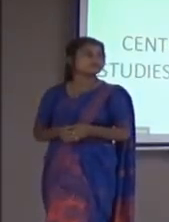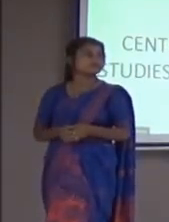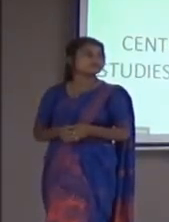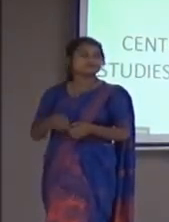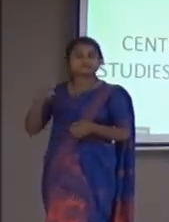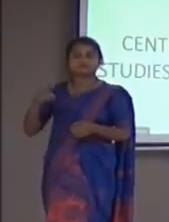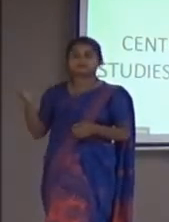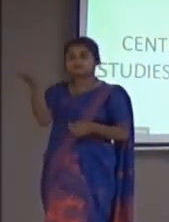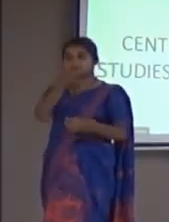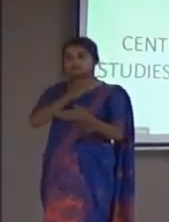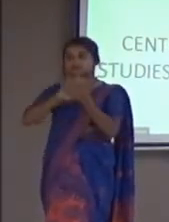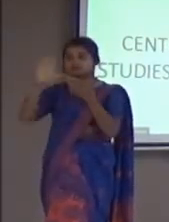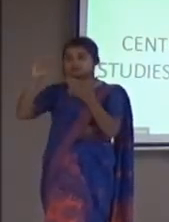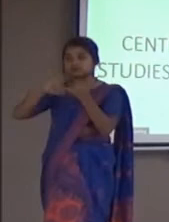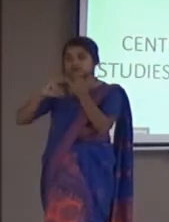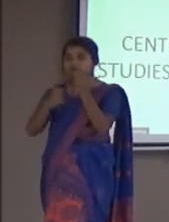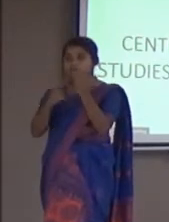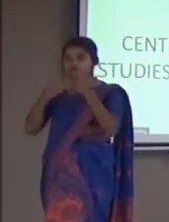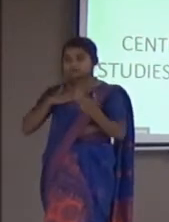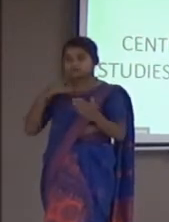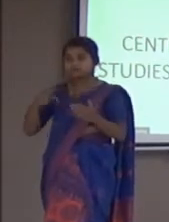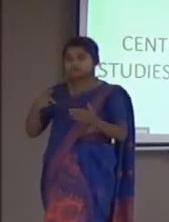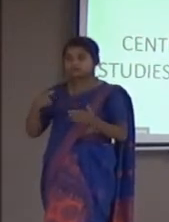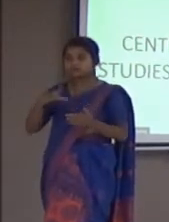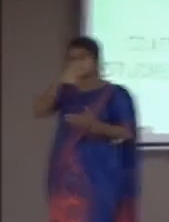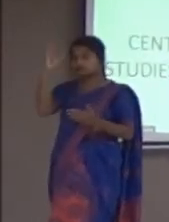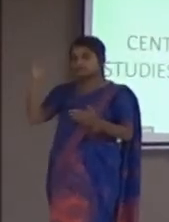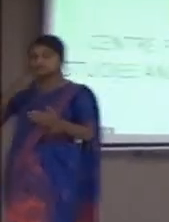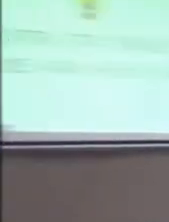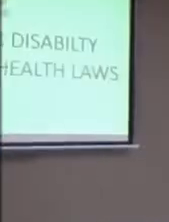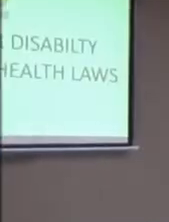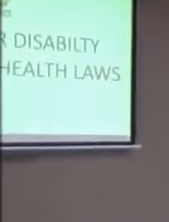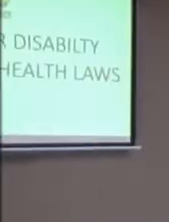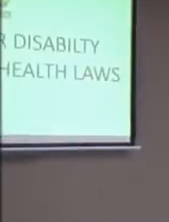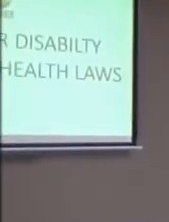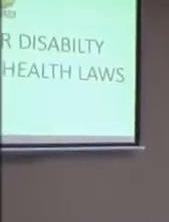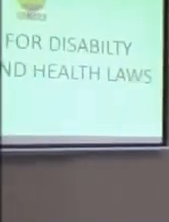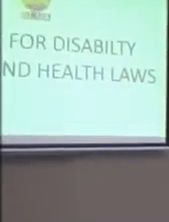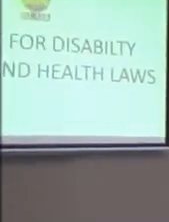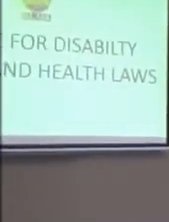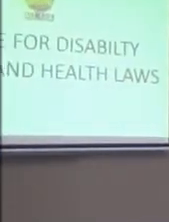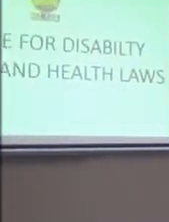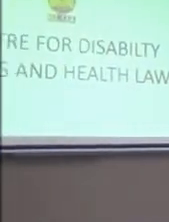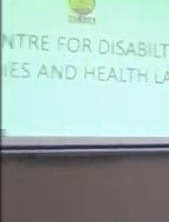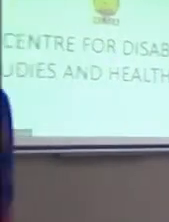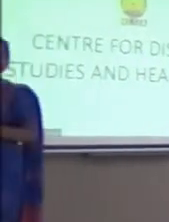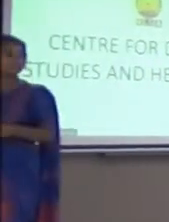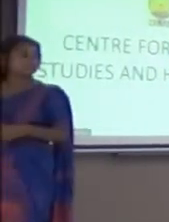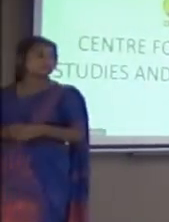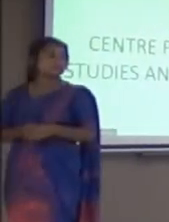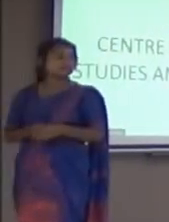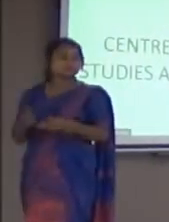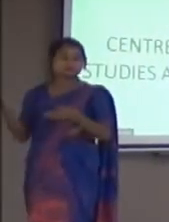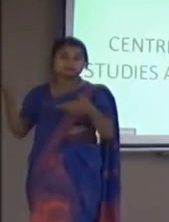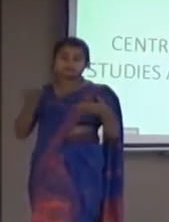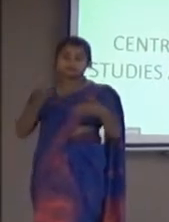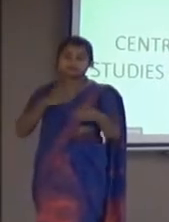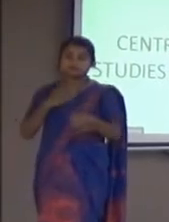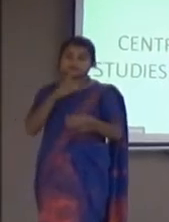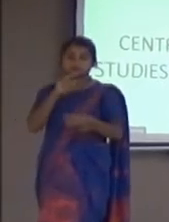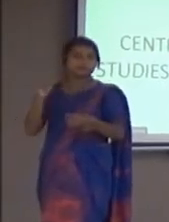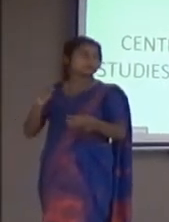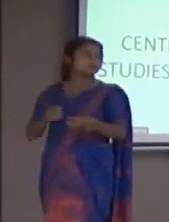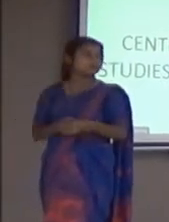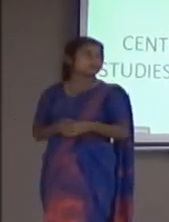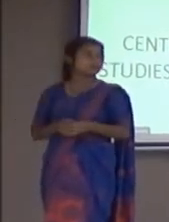As your host for this evening, I think it is also my duty that I apologize for the slight delay that you had in the program. So please accept the most sincerest